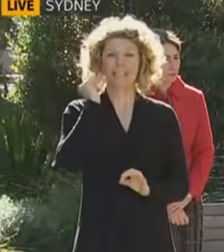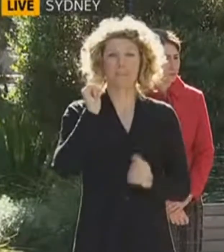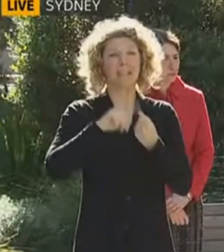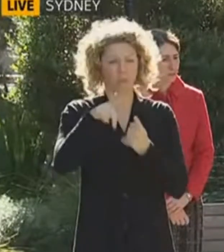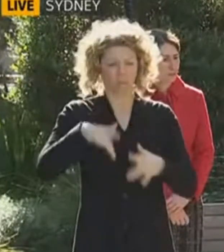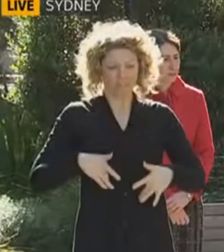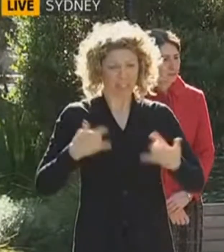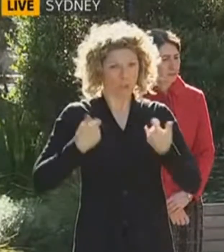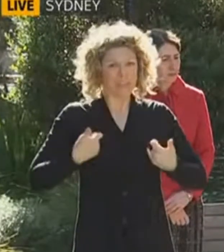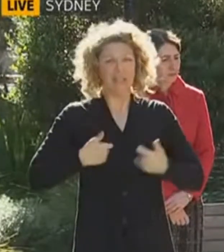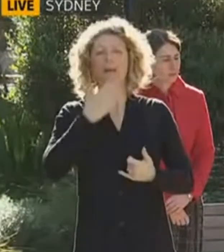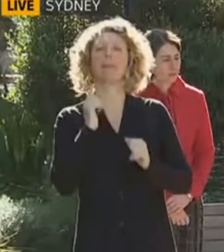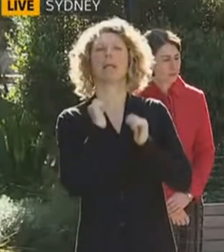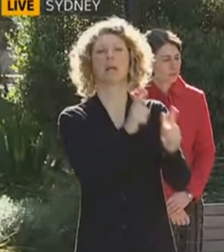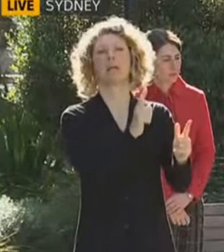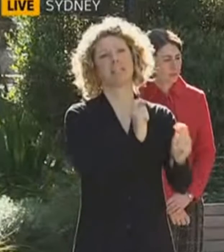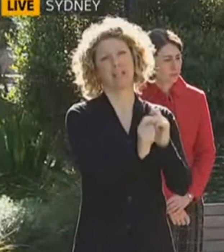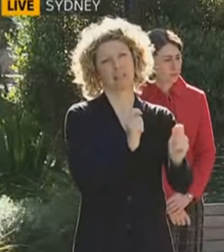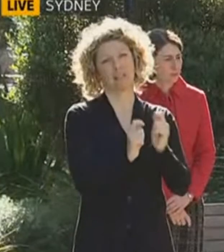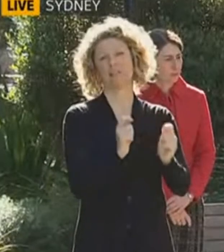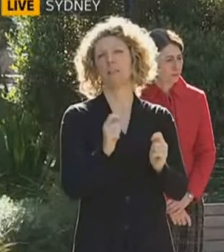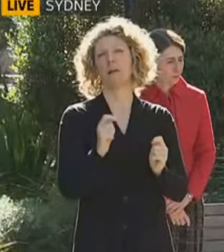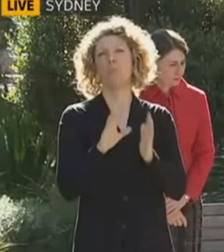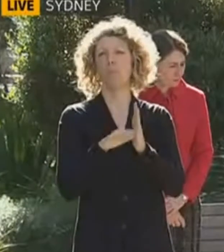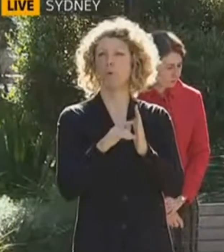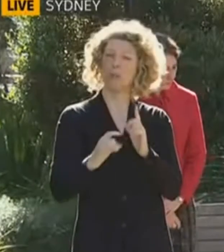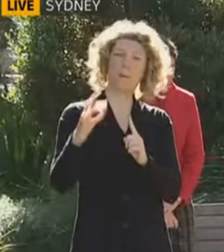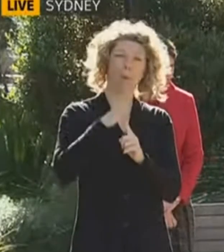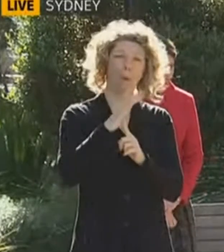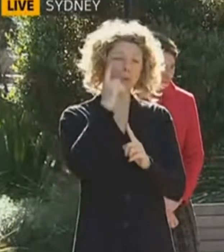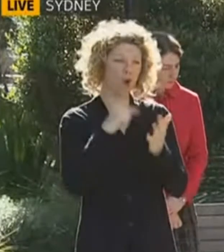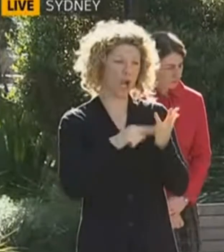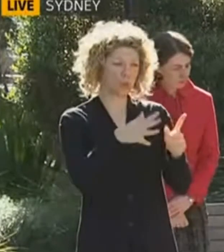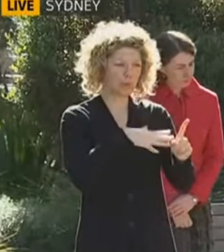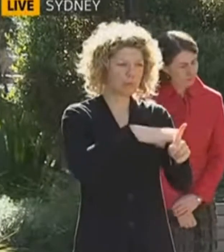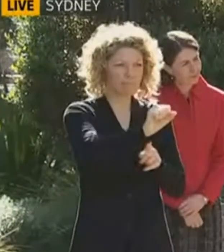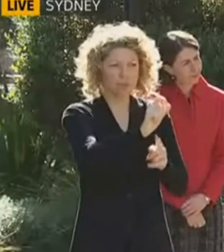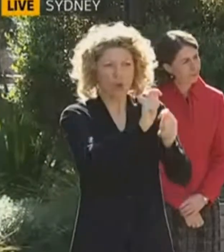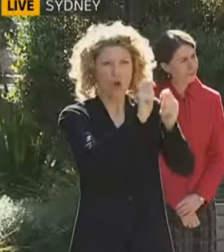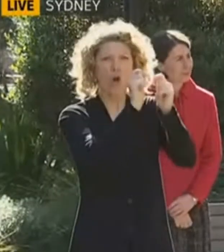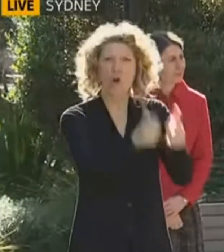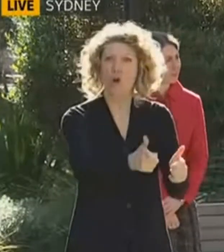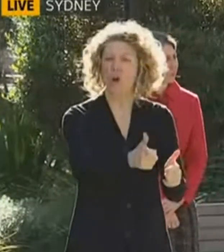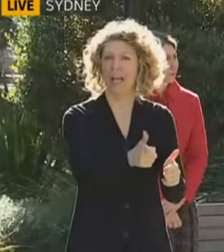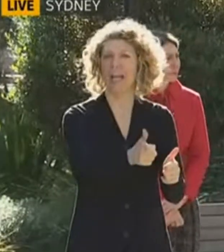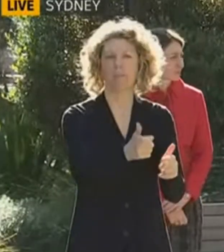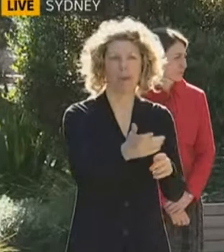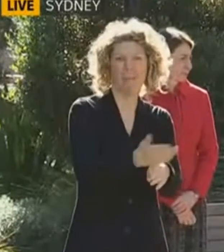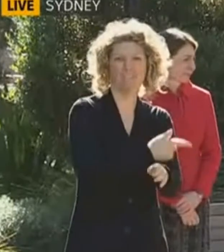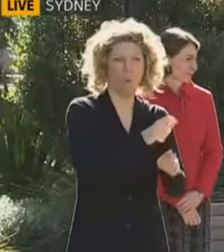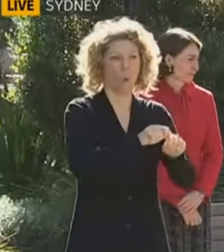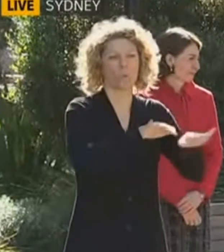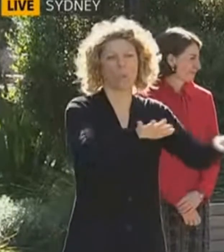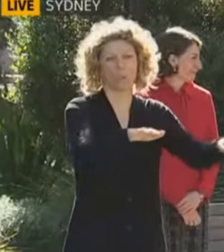detection and diagnosis of cases in the community is going to be a key for us managing and responding to COVID in the year